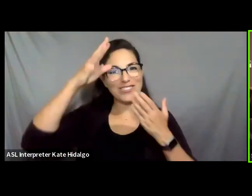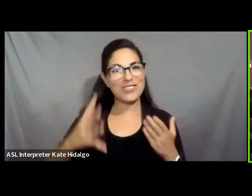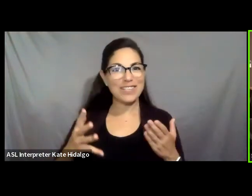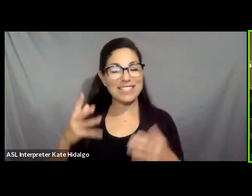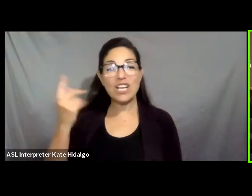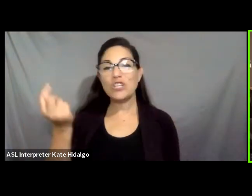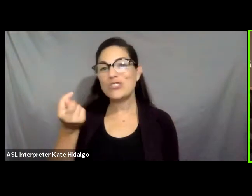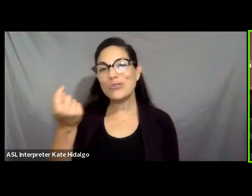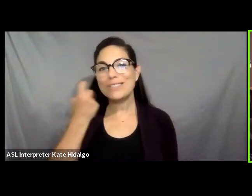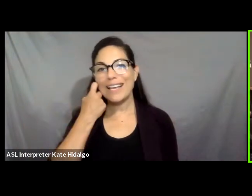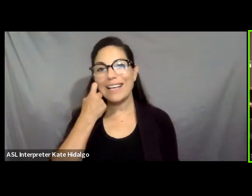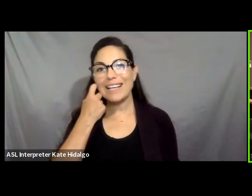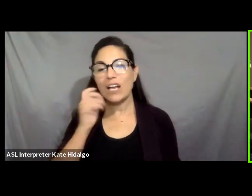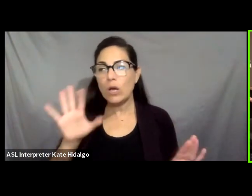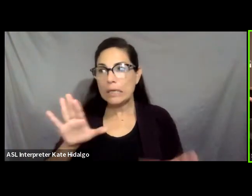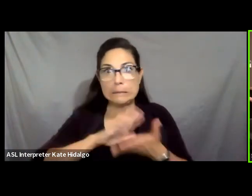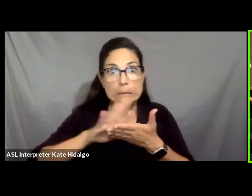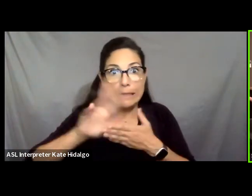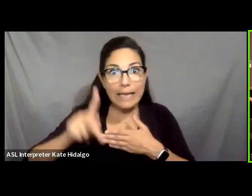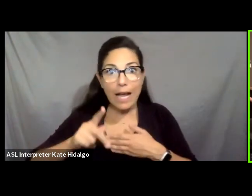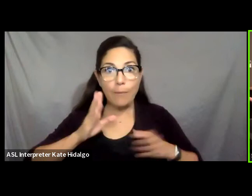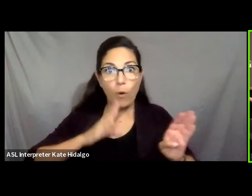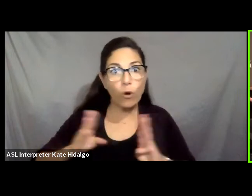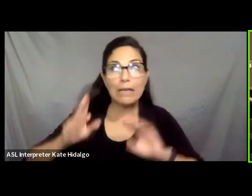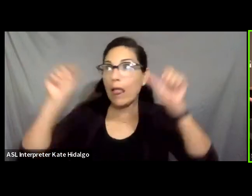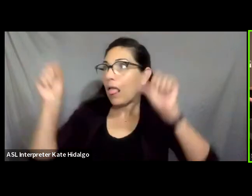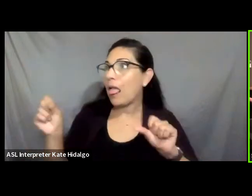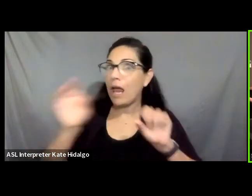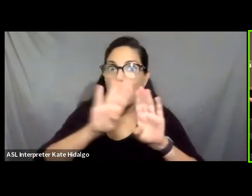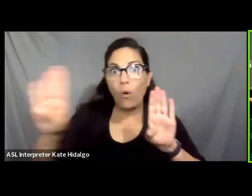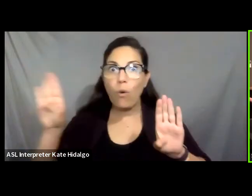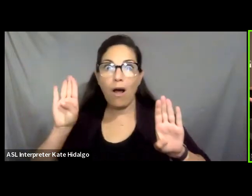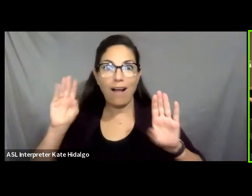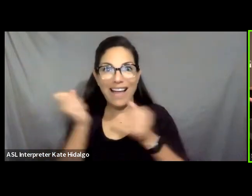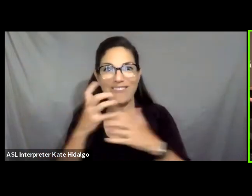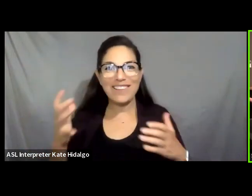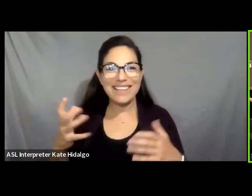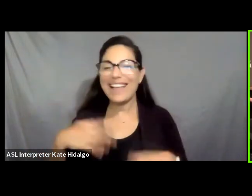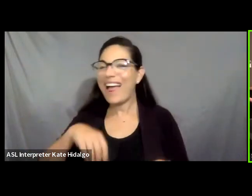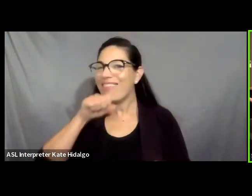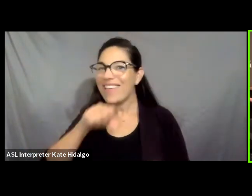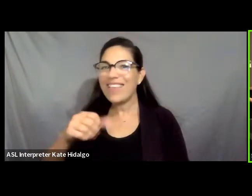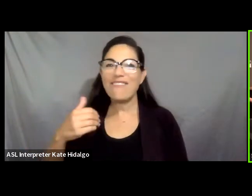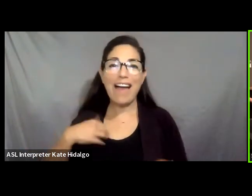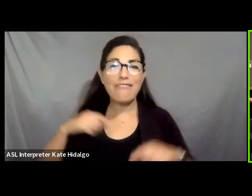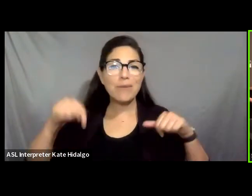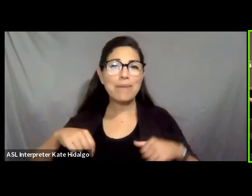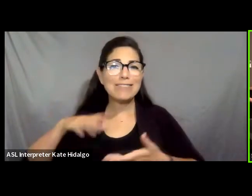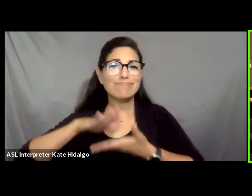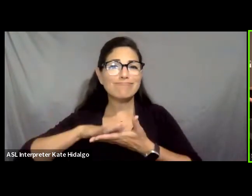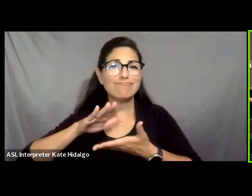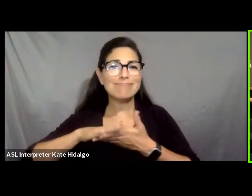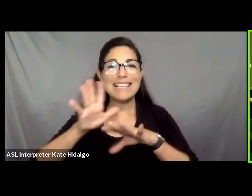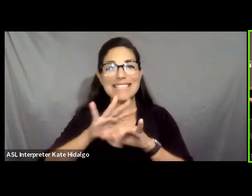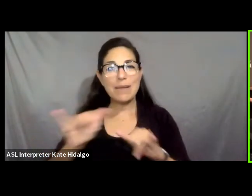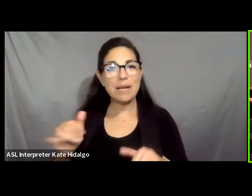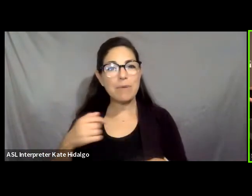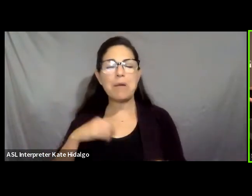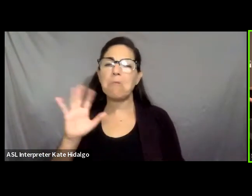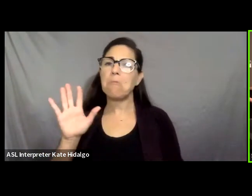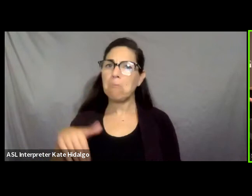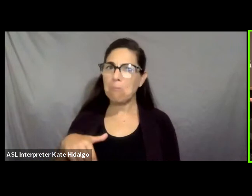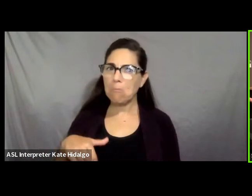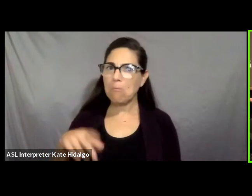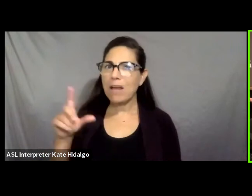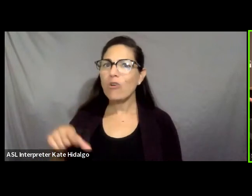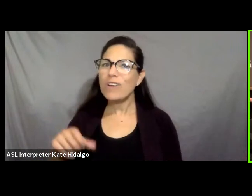Tuesday was like, okay, clean up, get organized, get posters on the wall. I think they love having me on campus. And at the same time, I'm like, that's crooked. We should like